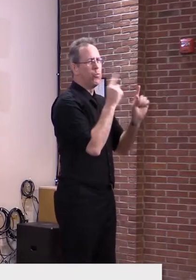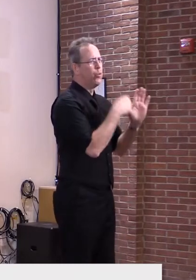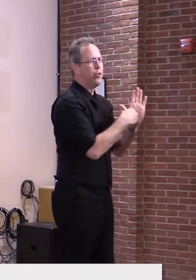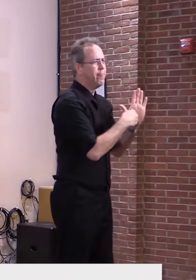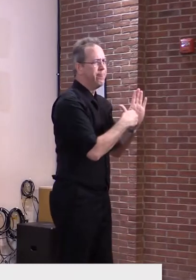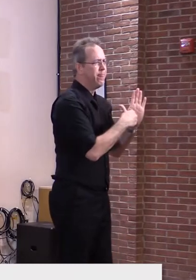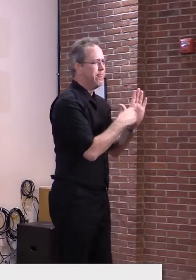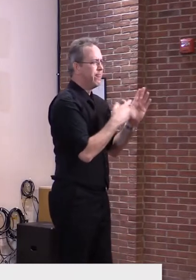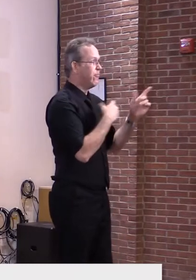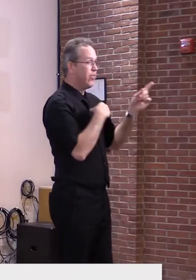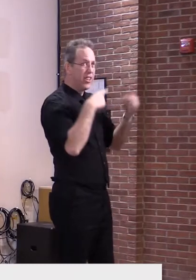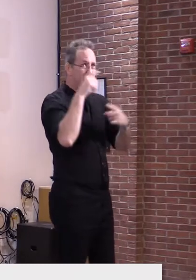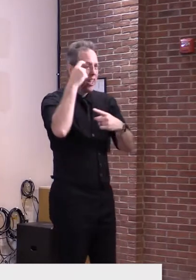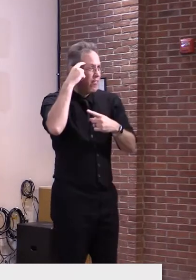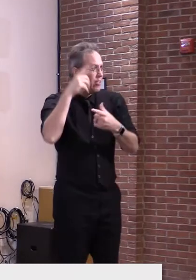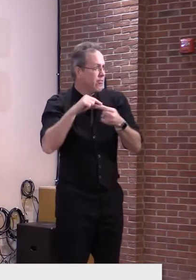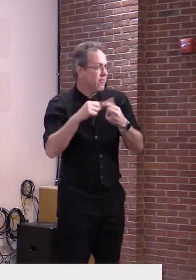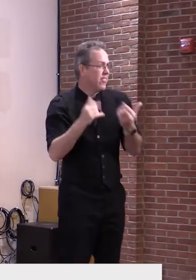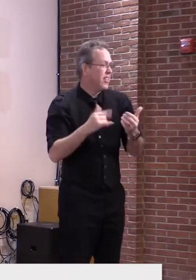and I'll turn it back over to you.